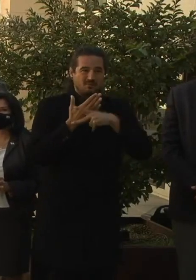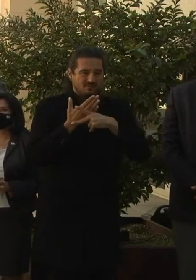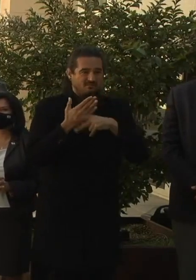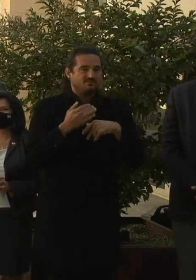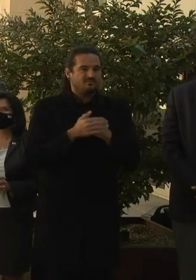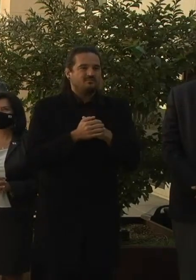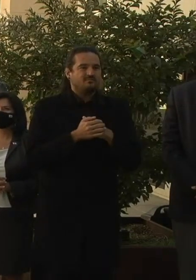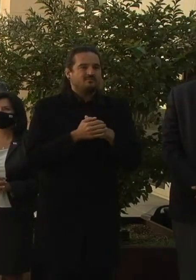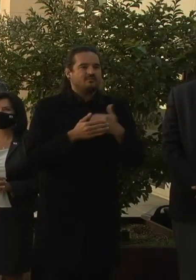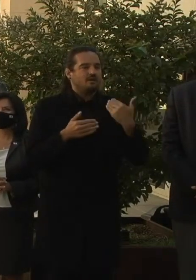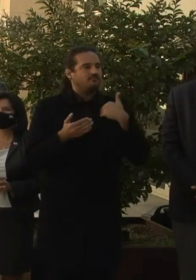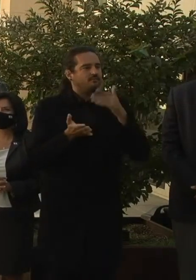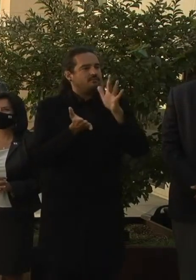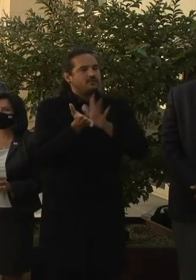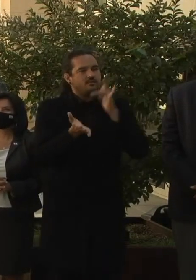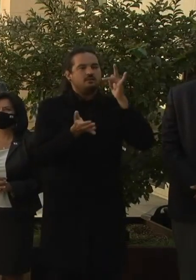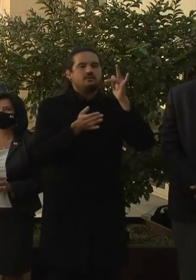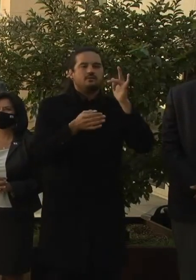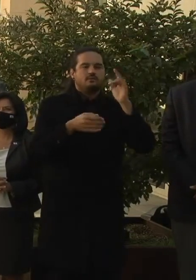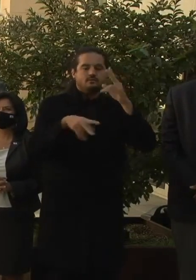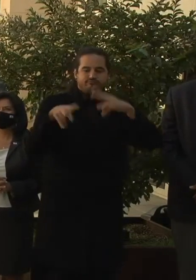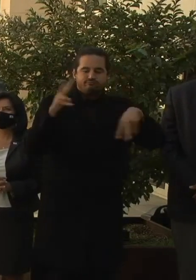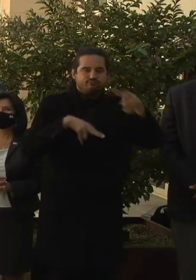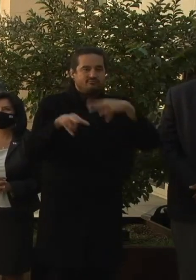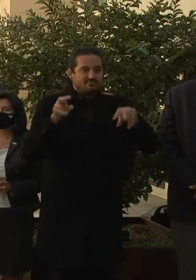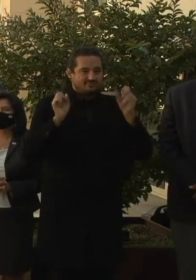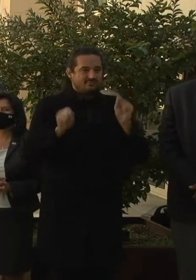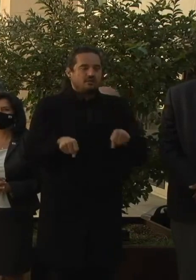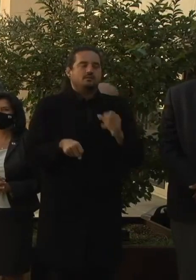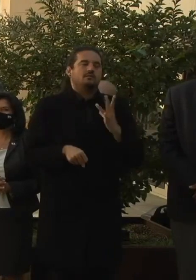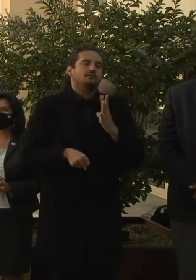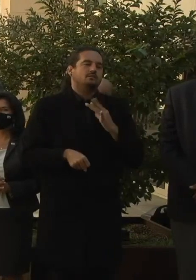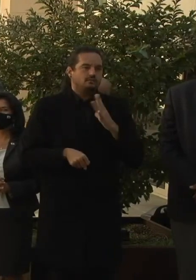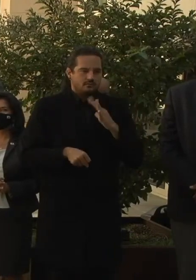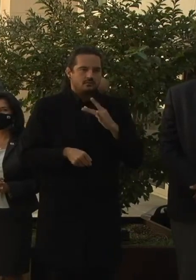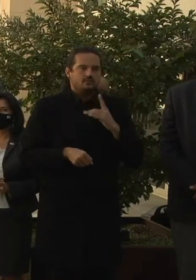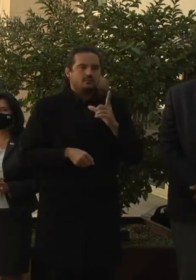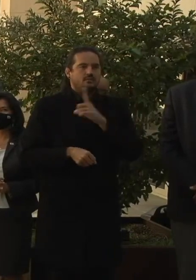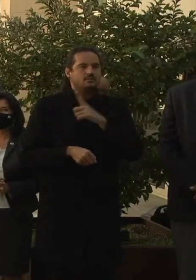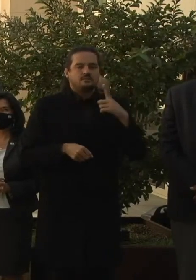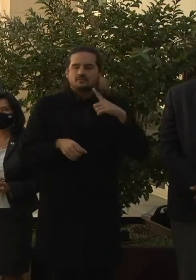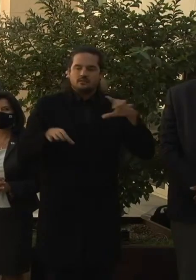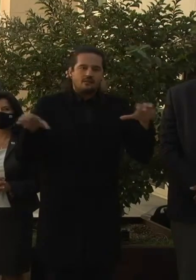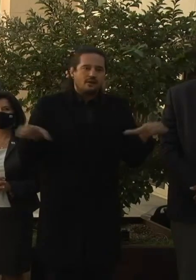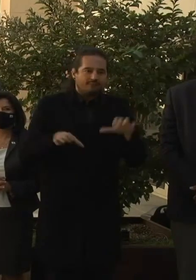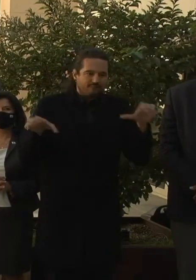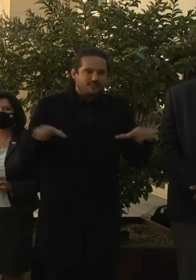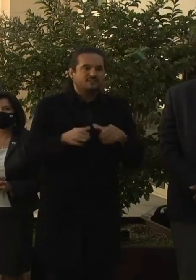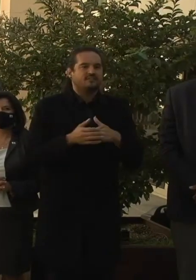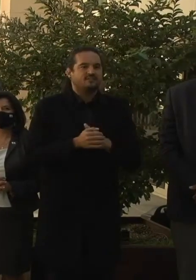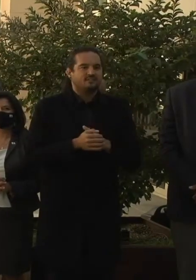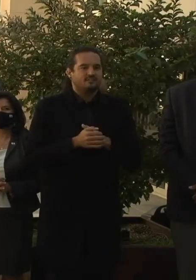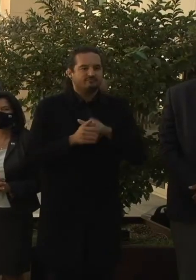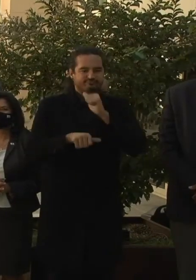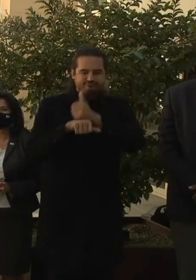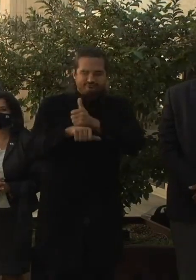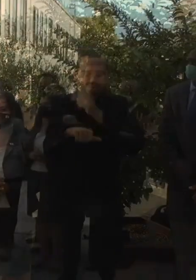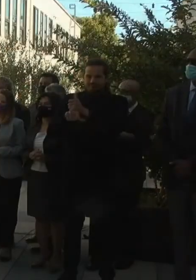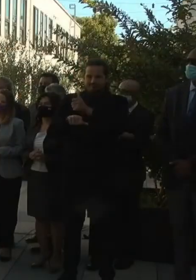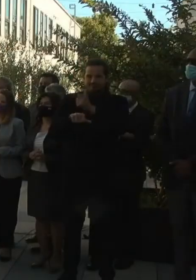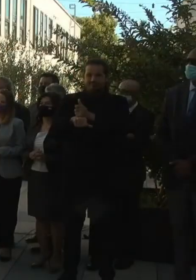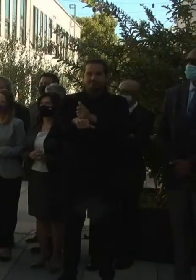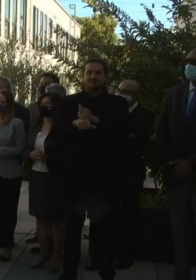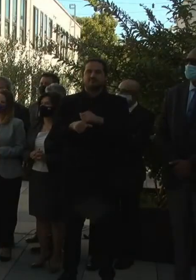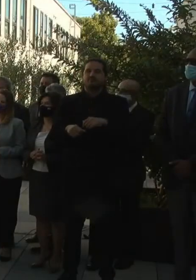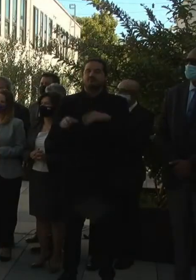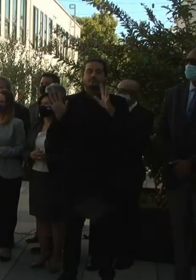together because, again, of this legislative effort. Look, I can go on, but let me just thank again the incredible leaders that are assembled here today. And